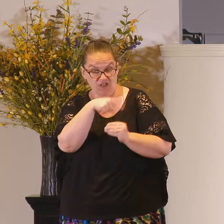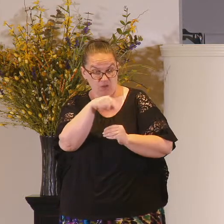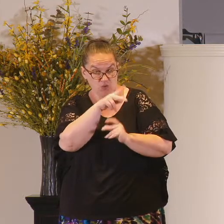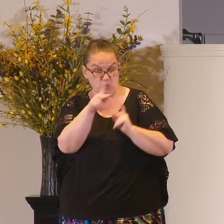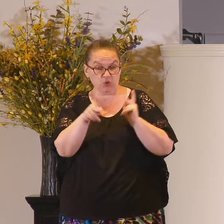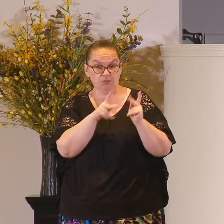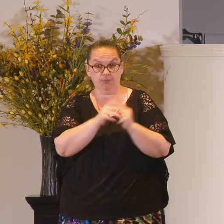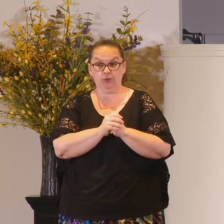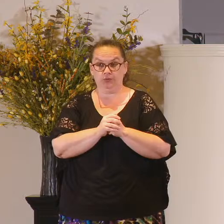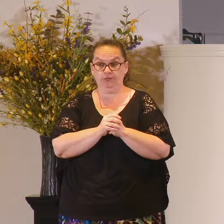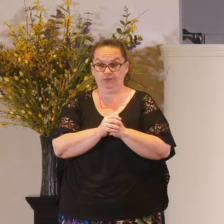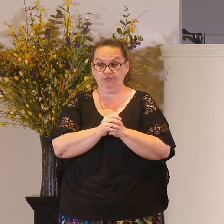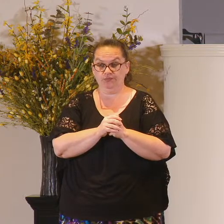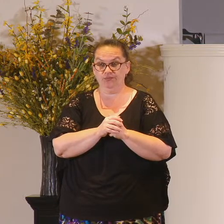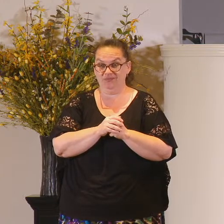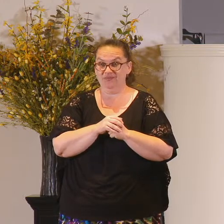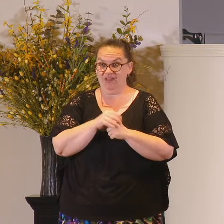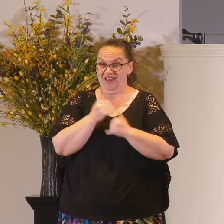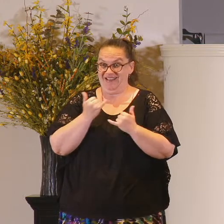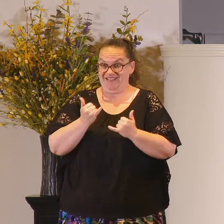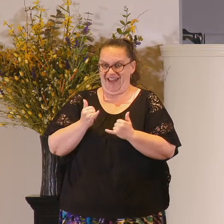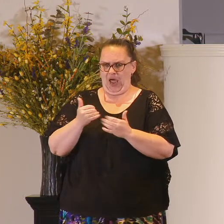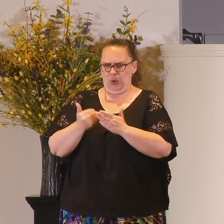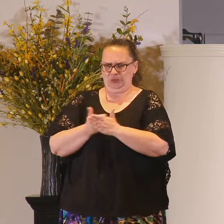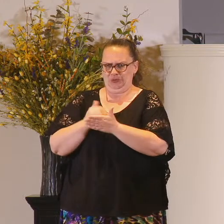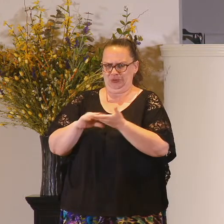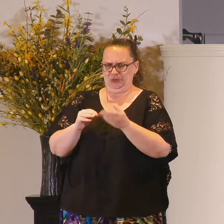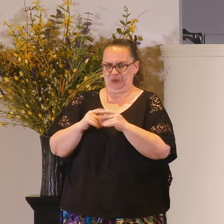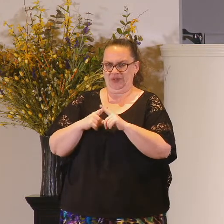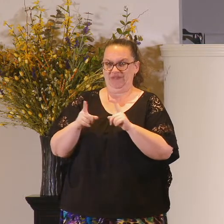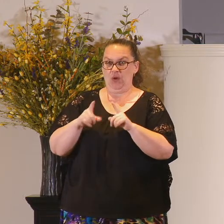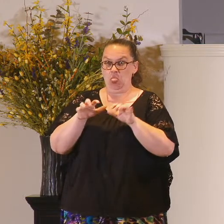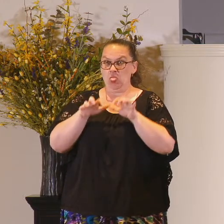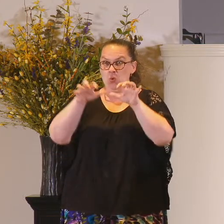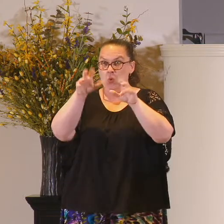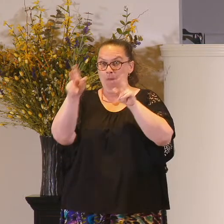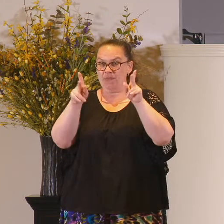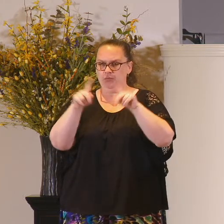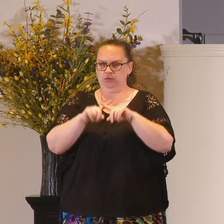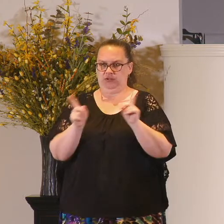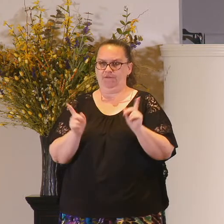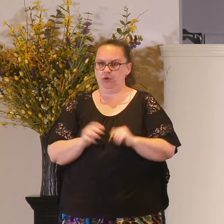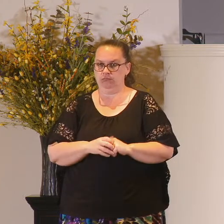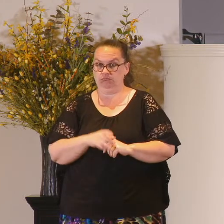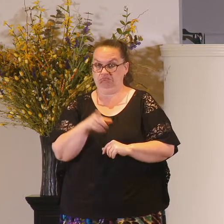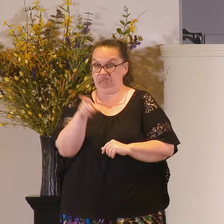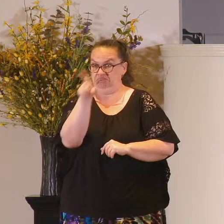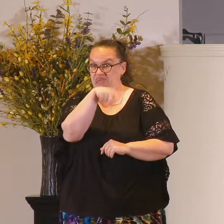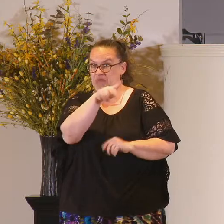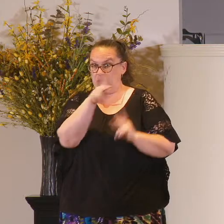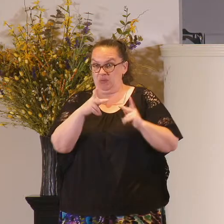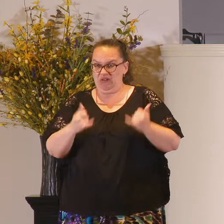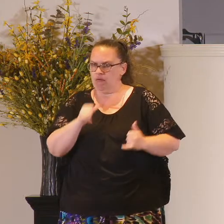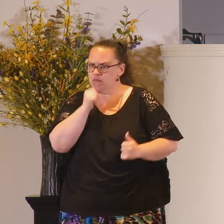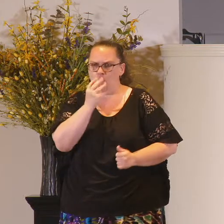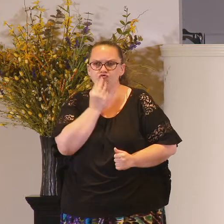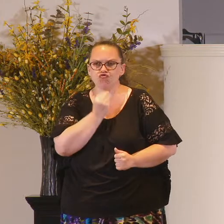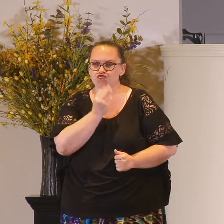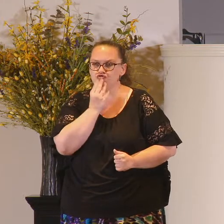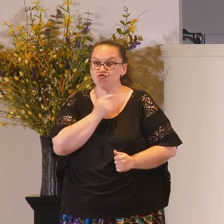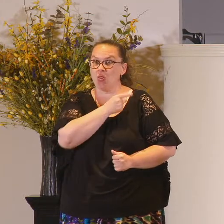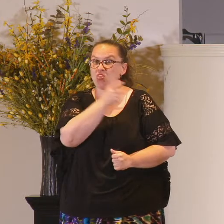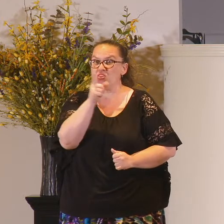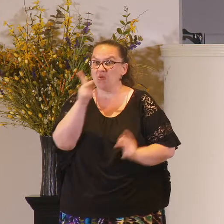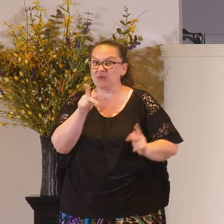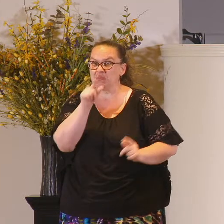The crowd here in Mark 8 is a different crowd, a lot different. These people are not Jews. These people